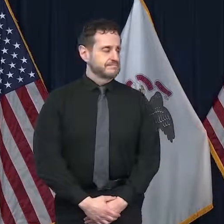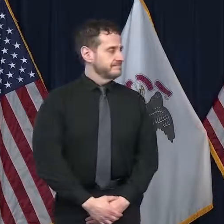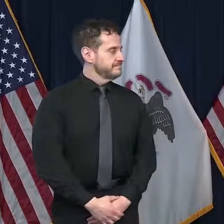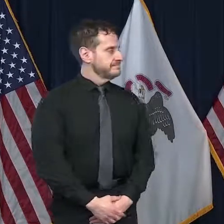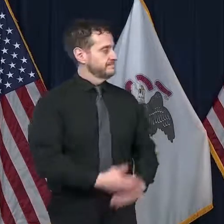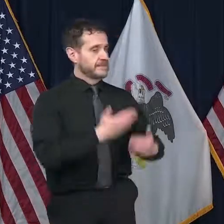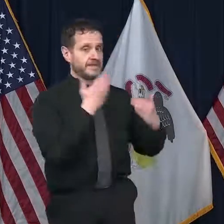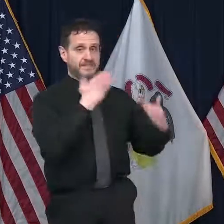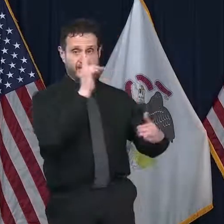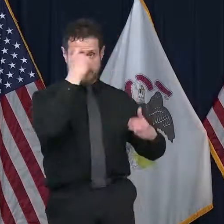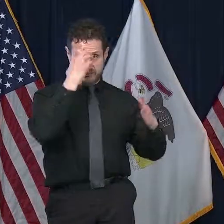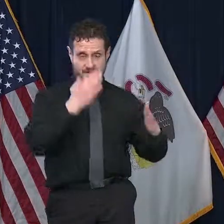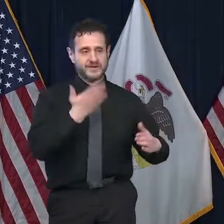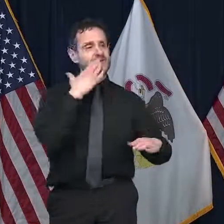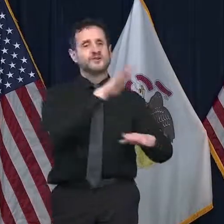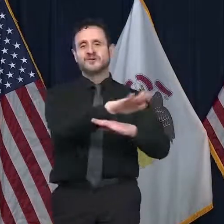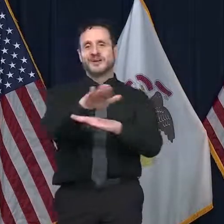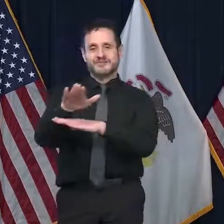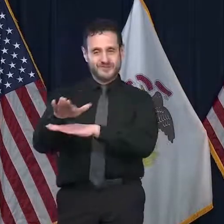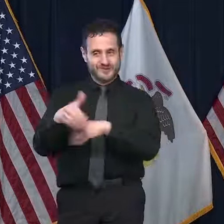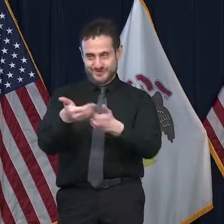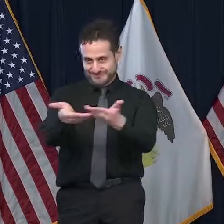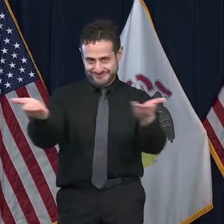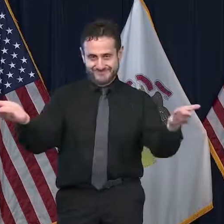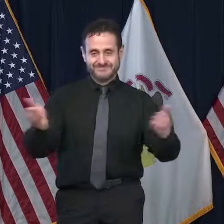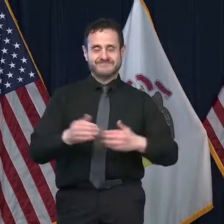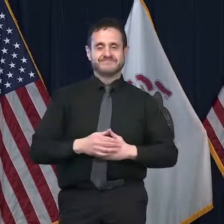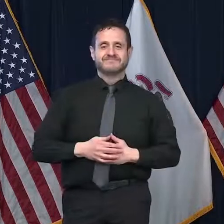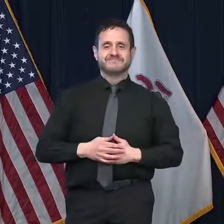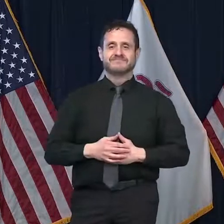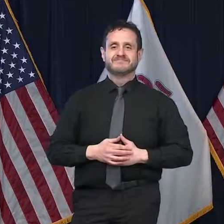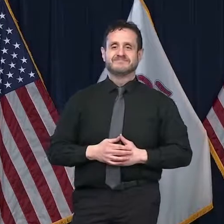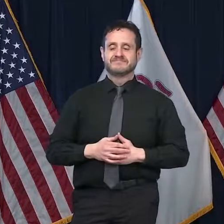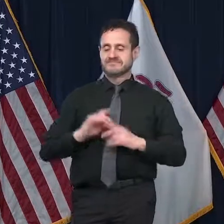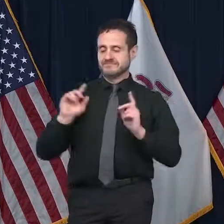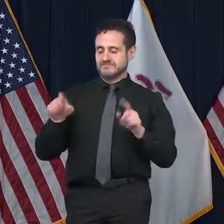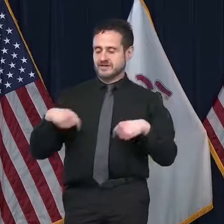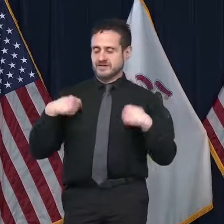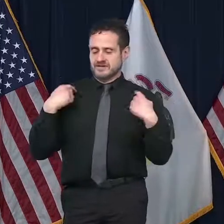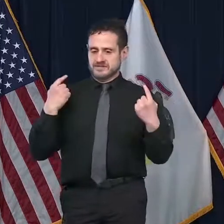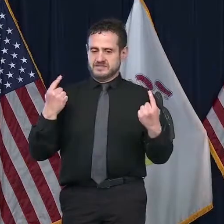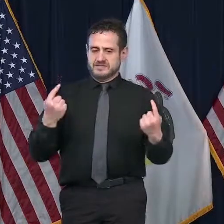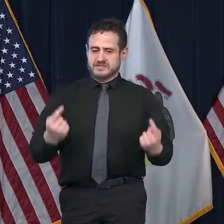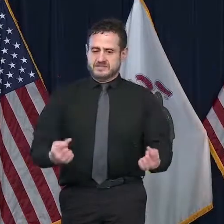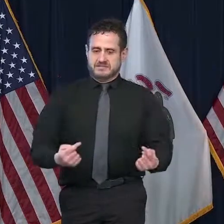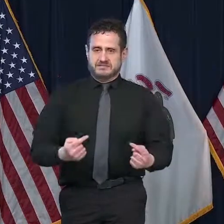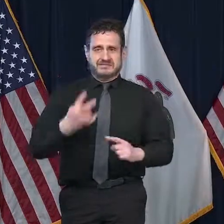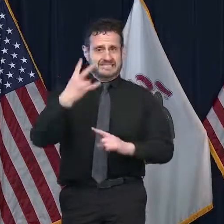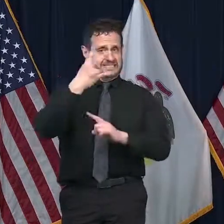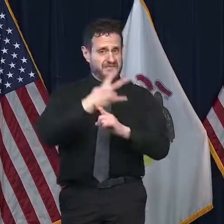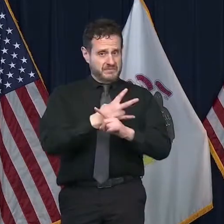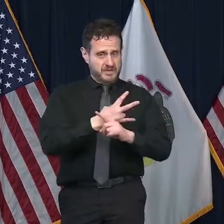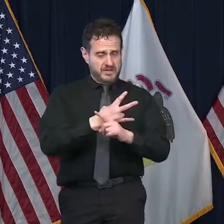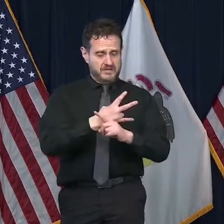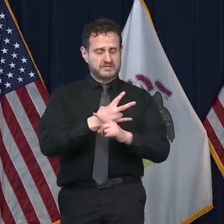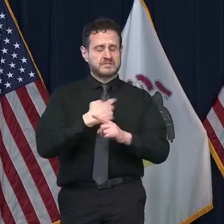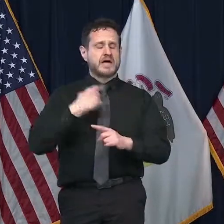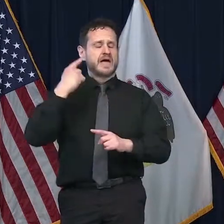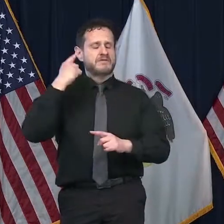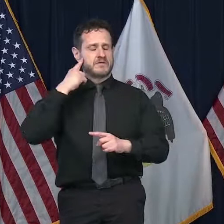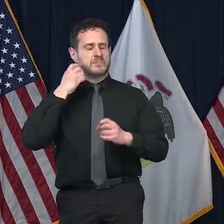Thank you, Governor, and good afternoon, everyone. Over the past 7 months, I've received